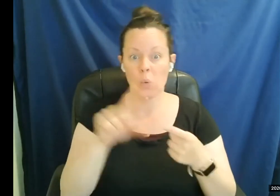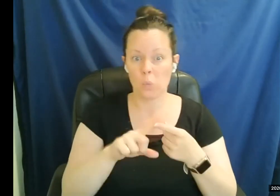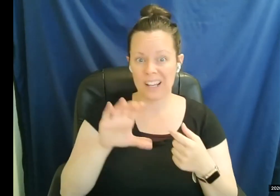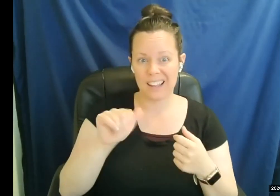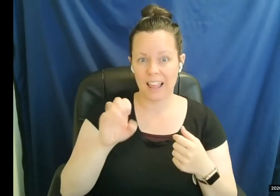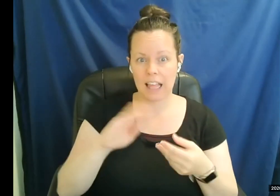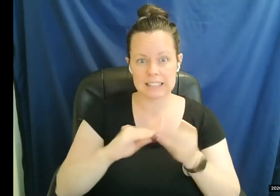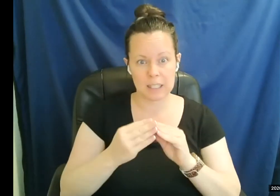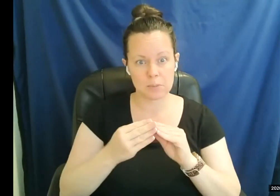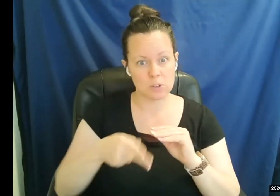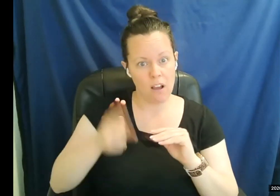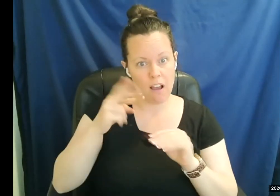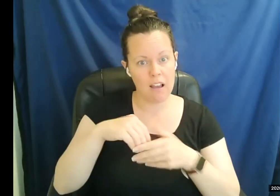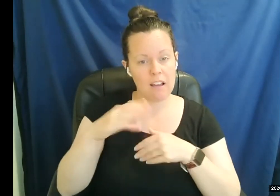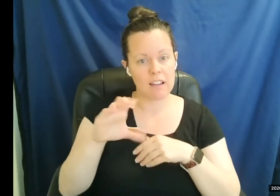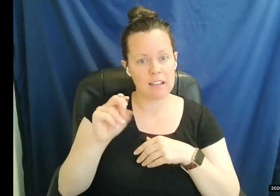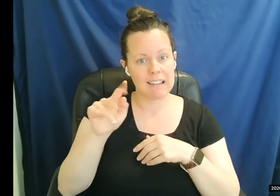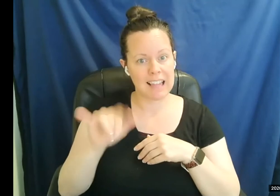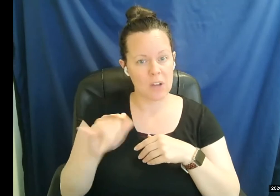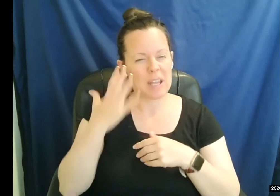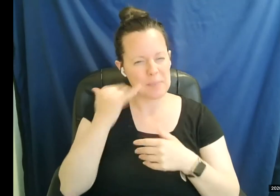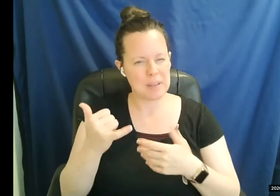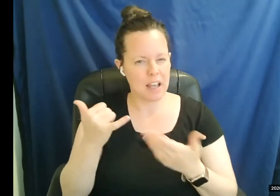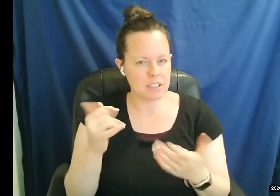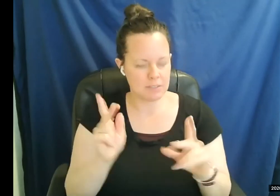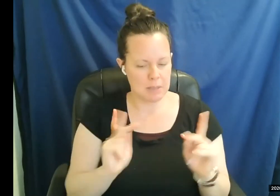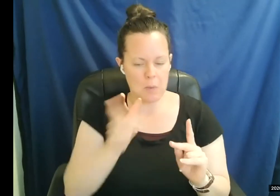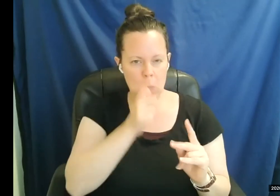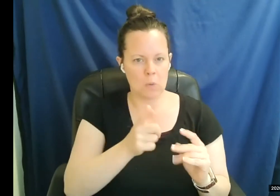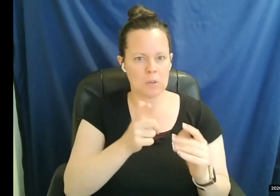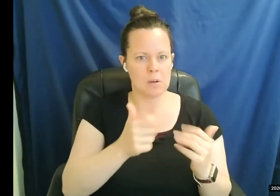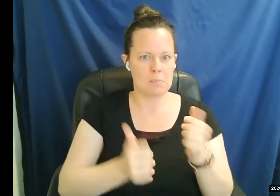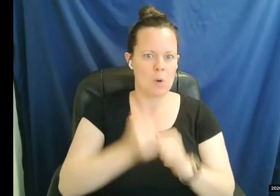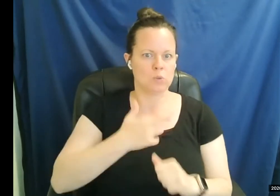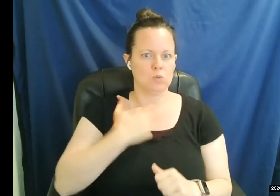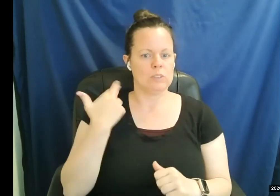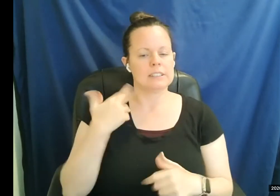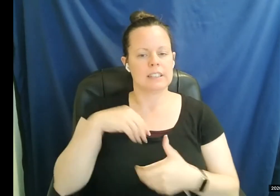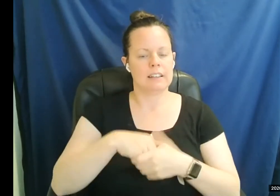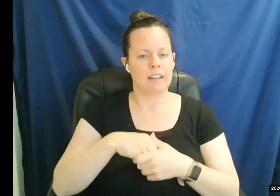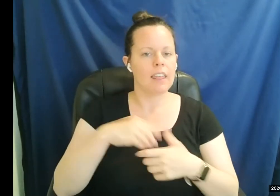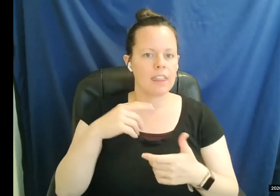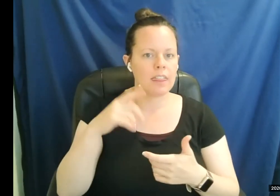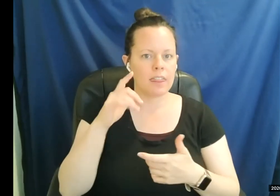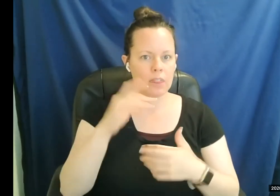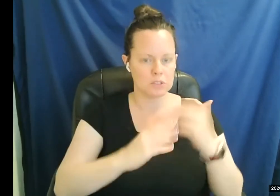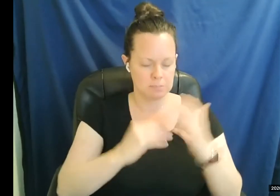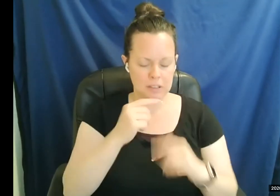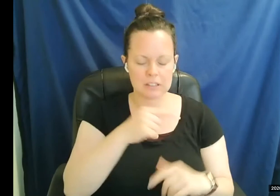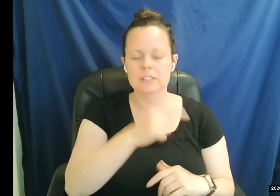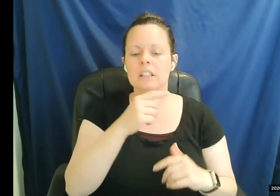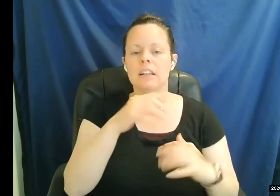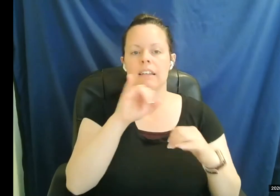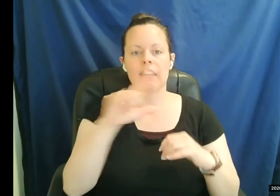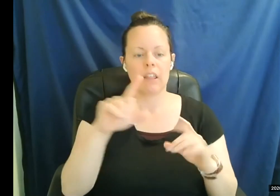and especially because of the vulnerable populations in long-term care facilities, the Illinois Department of Public Health asked them